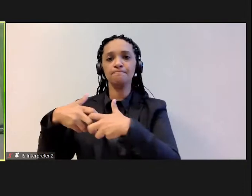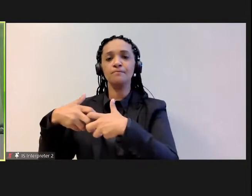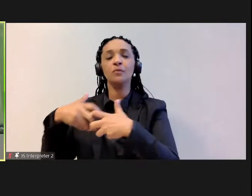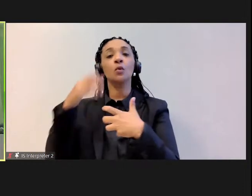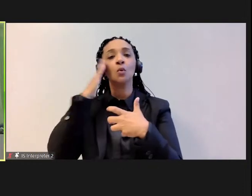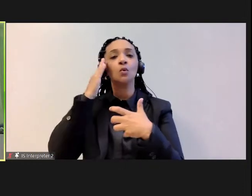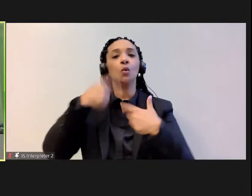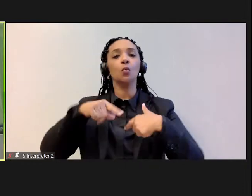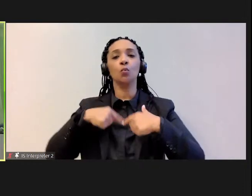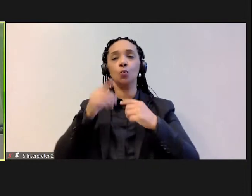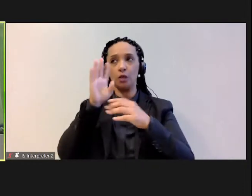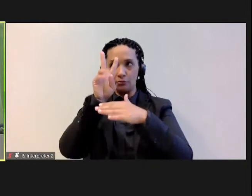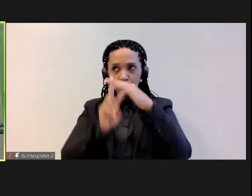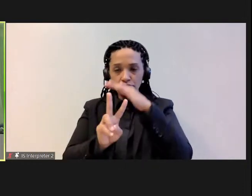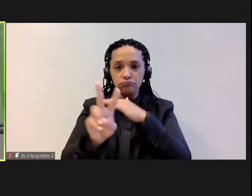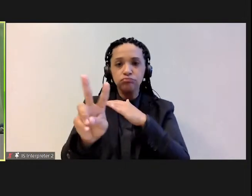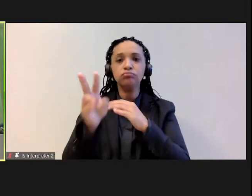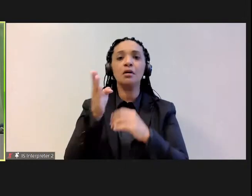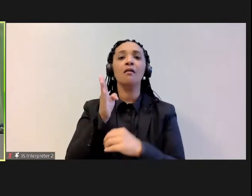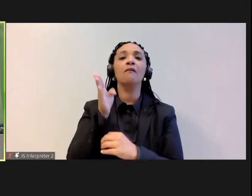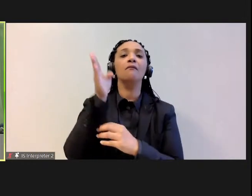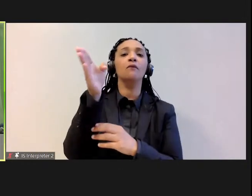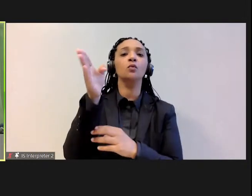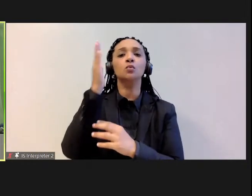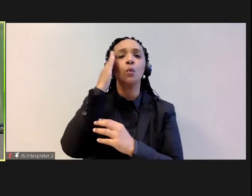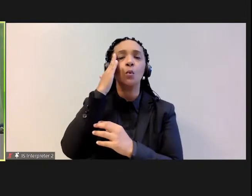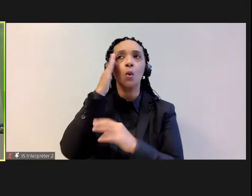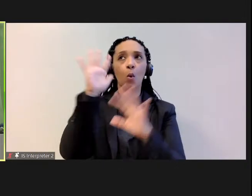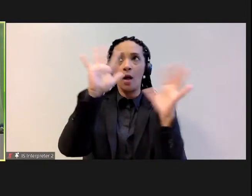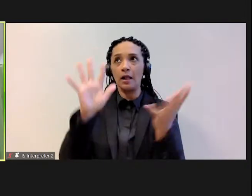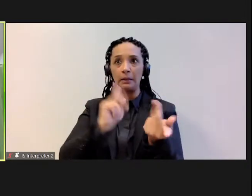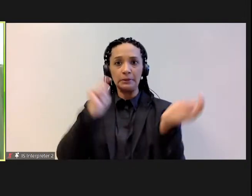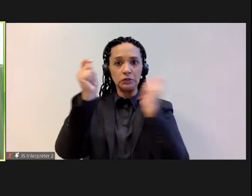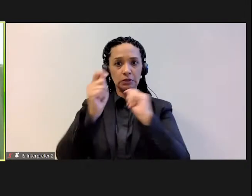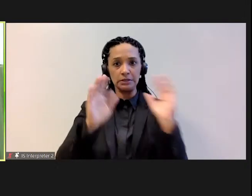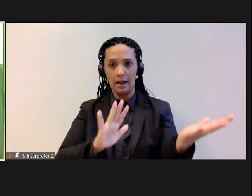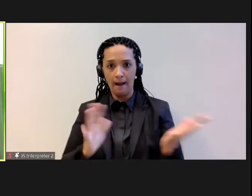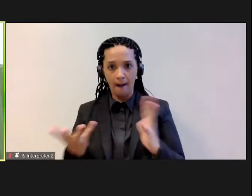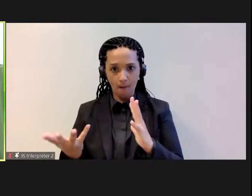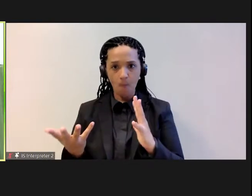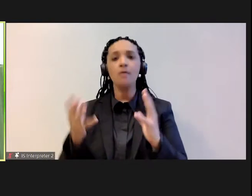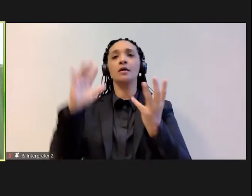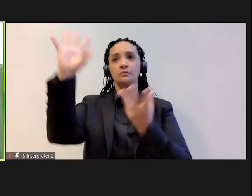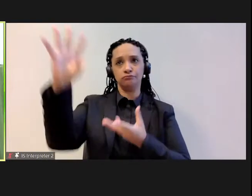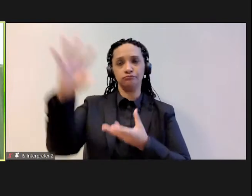and do projections even for climate change. We also have